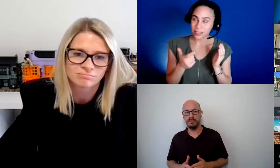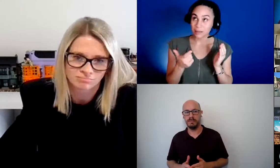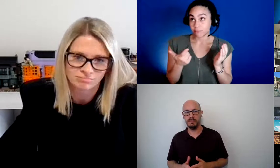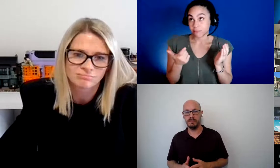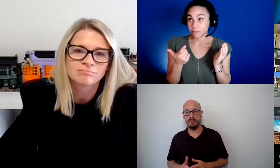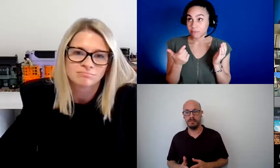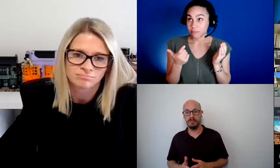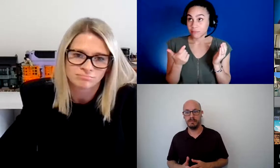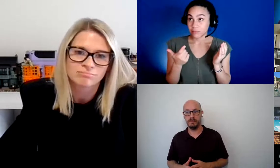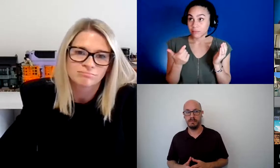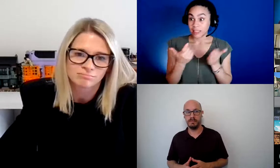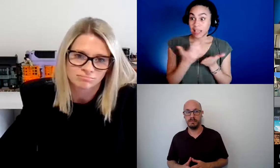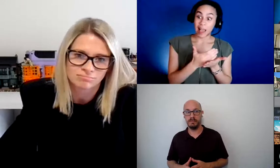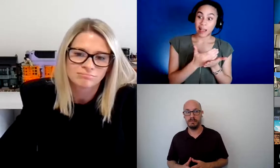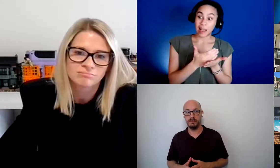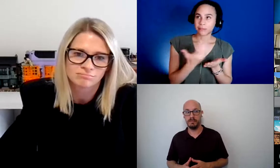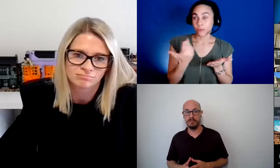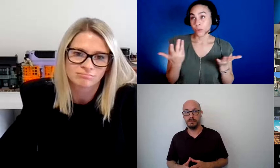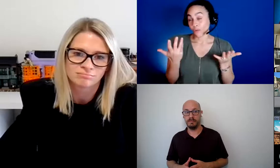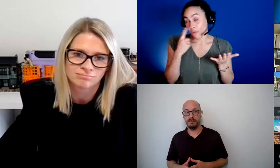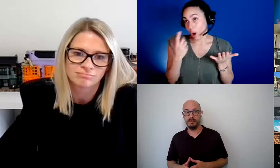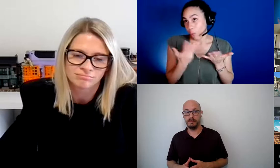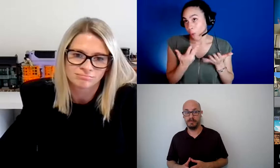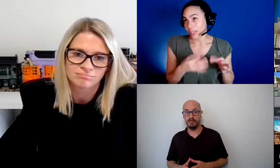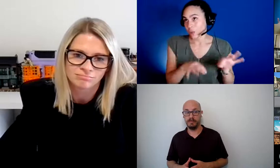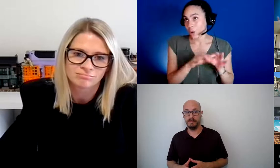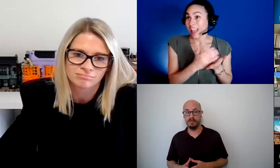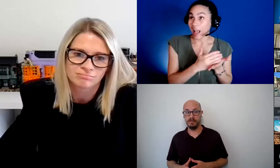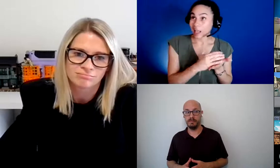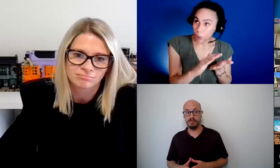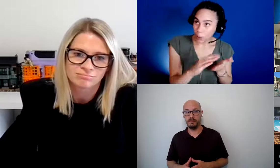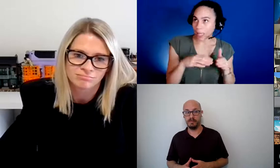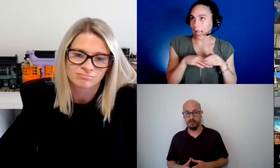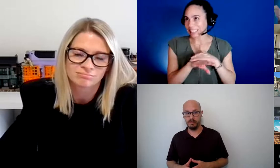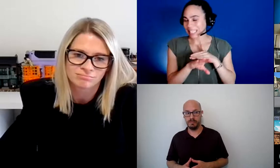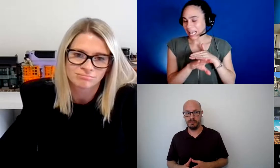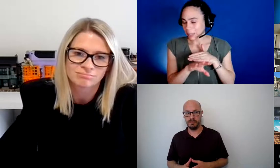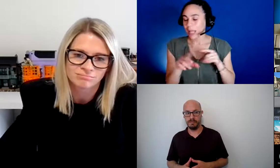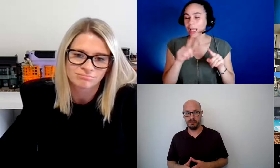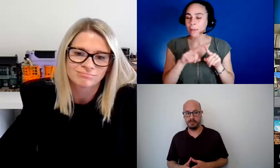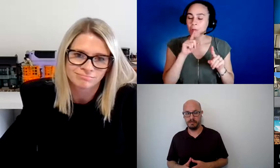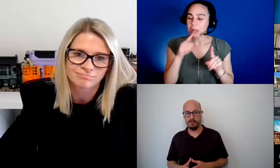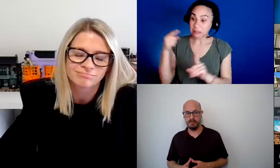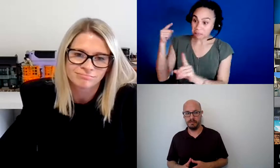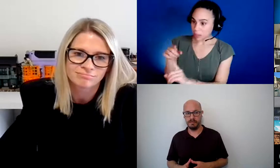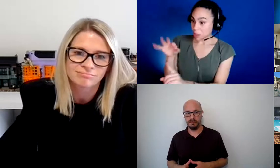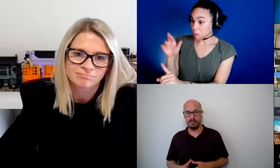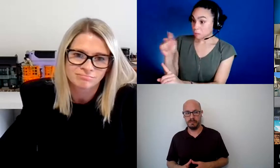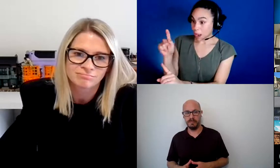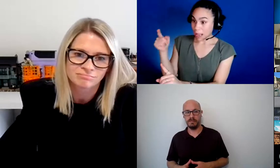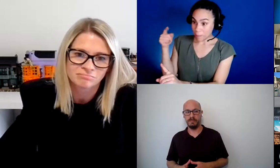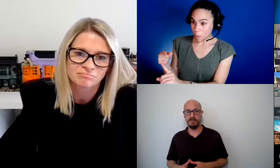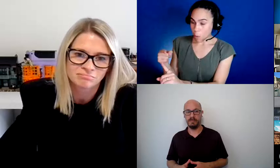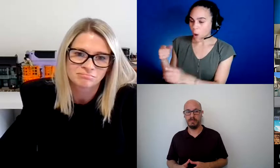excluding accessibility. But to Frank's point during our conversation we had was